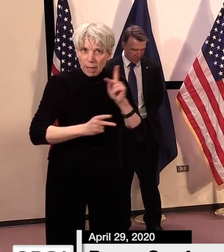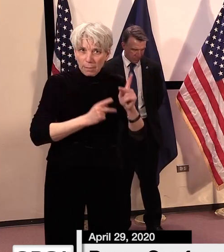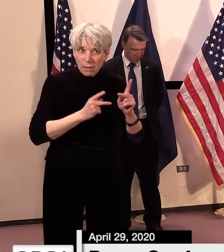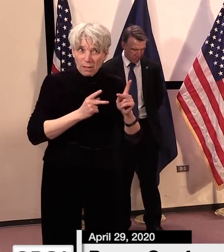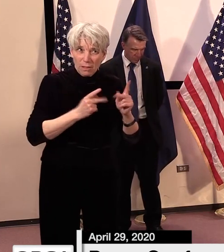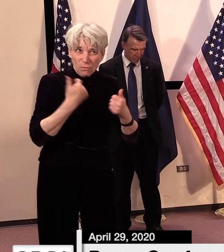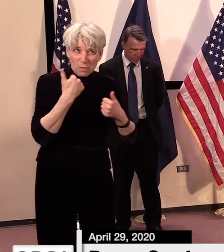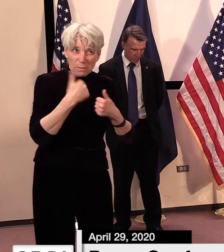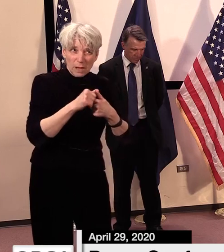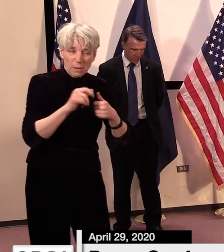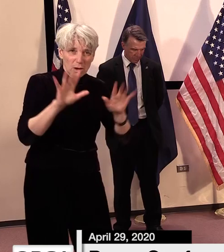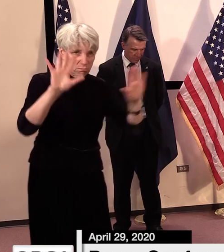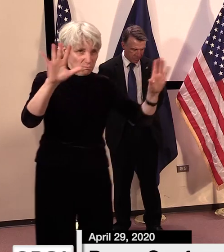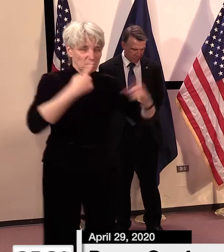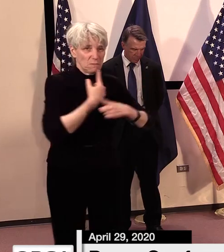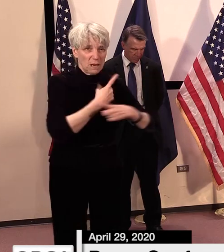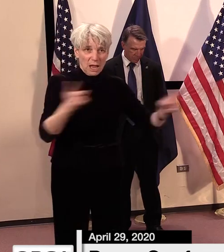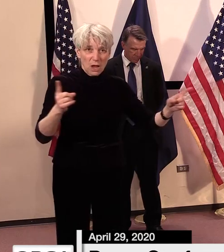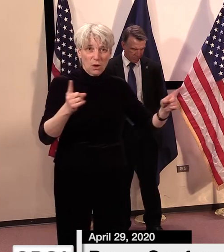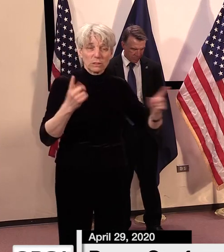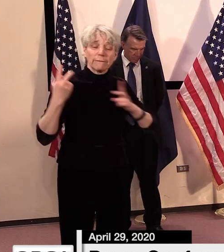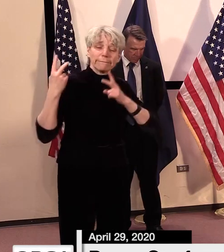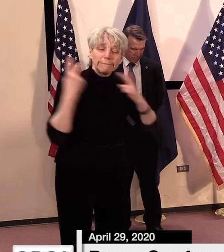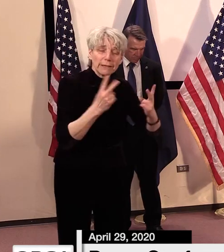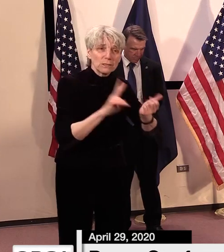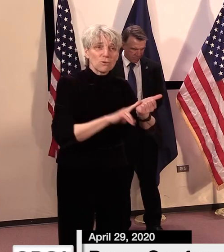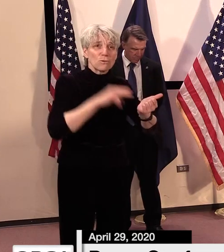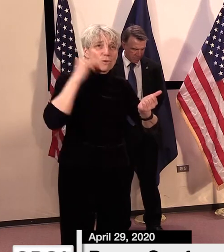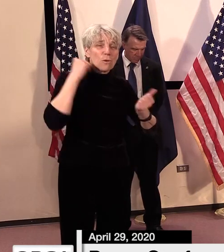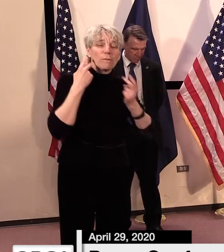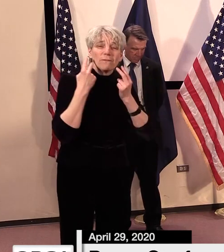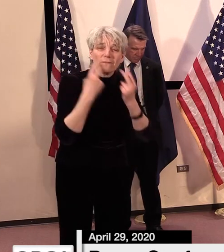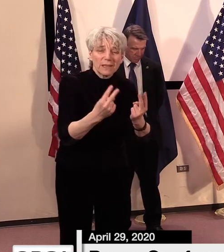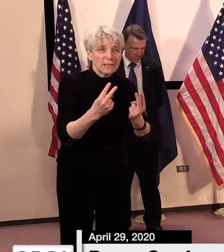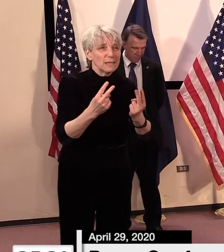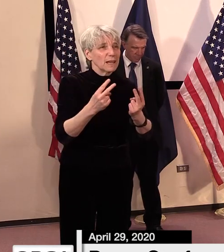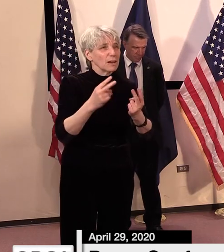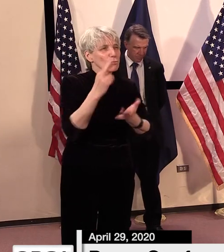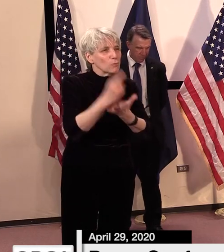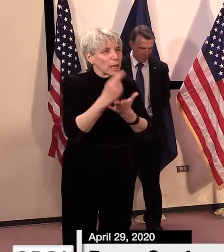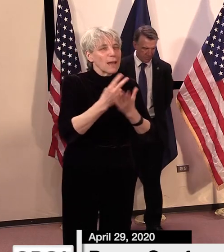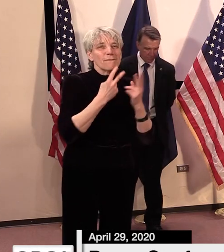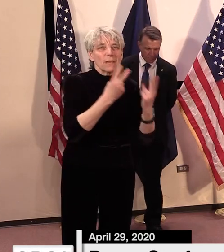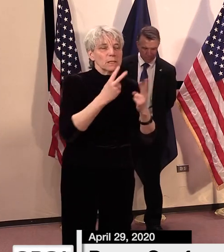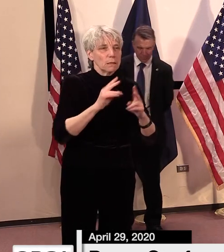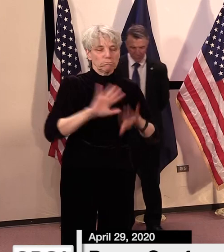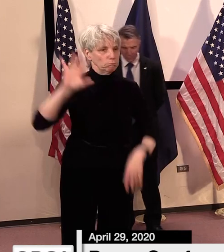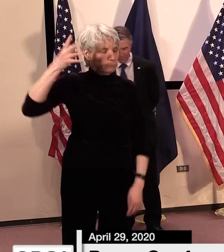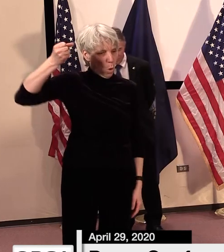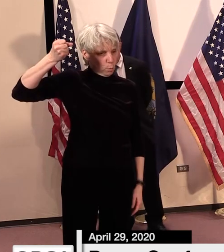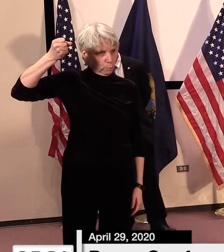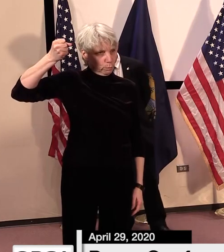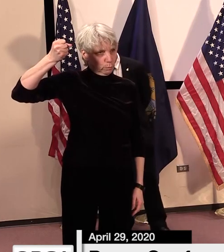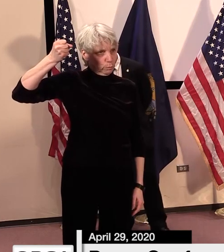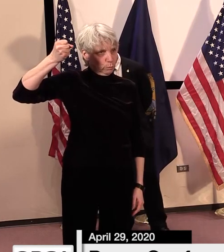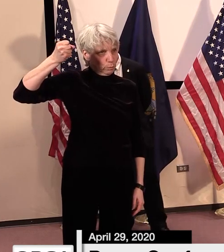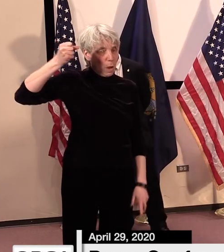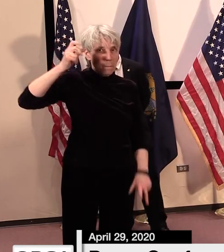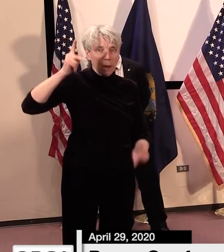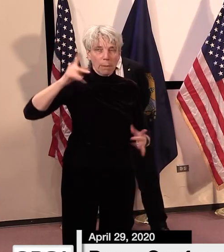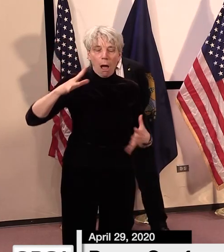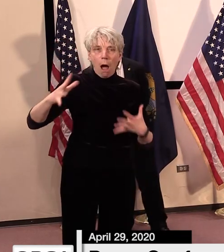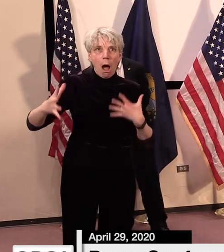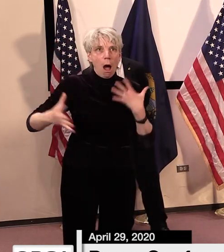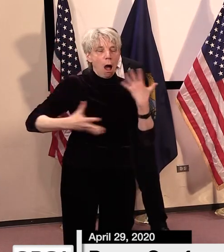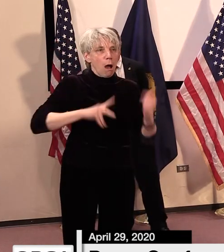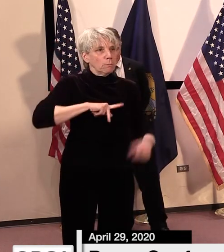visitation to these nursing homes and some of these long-term care facilities. We really impacted people's